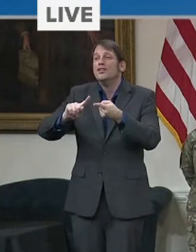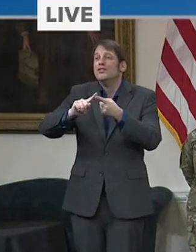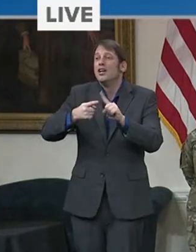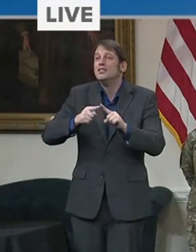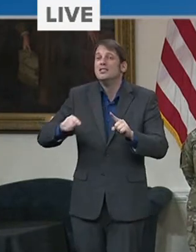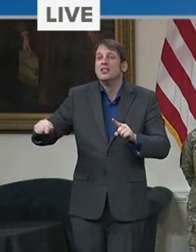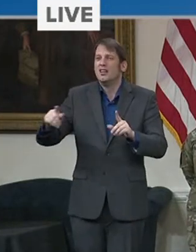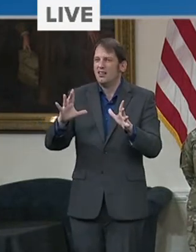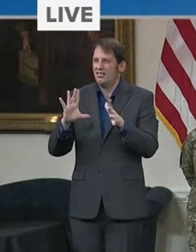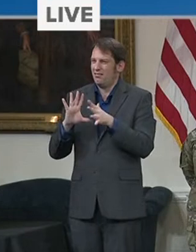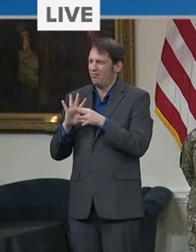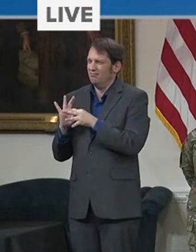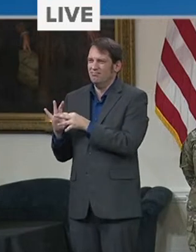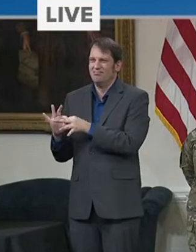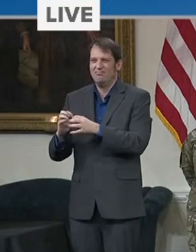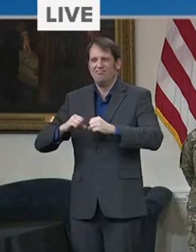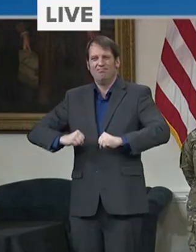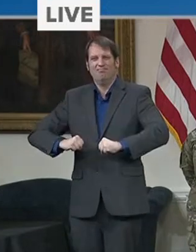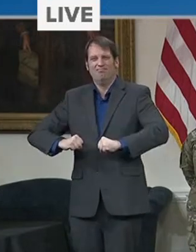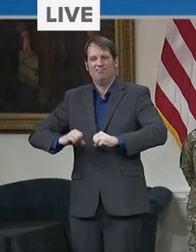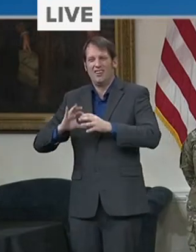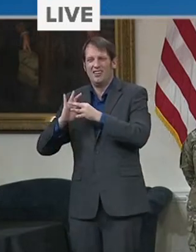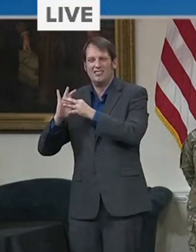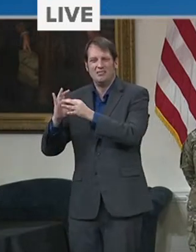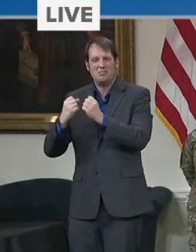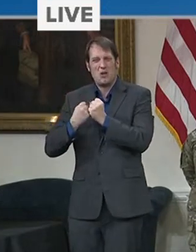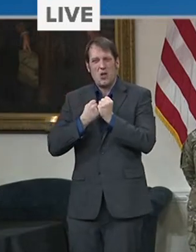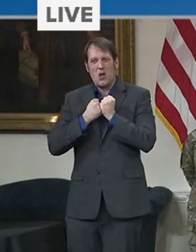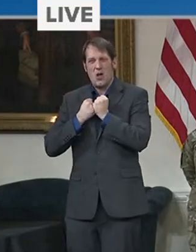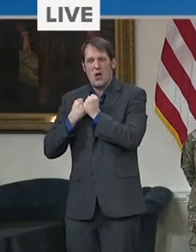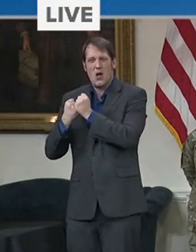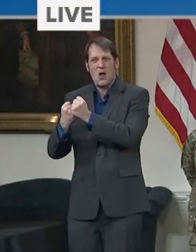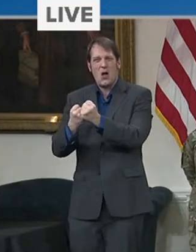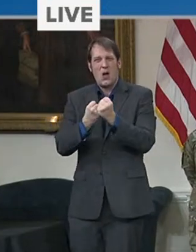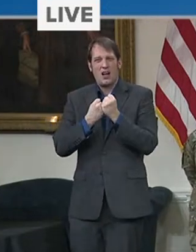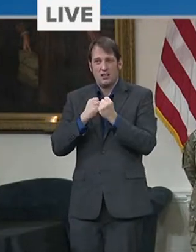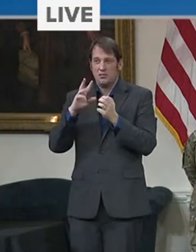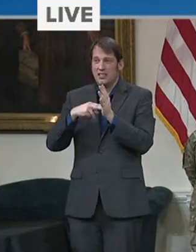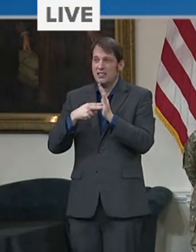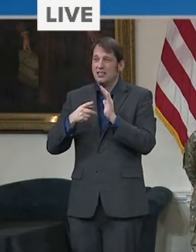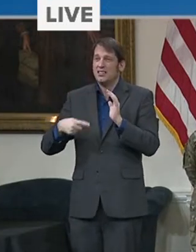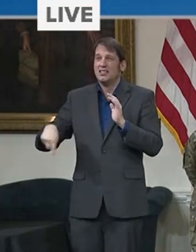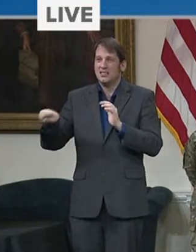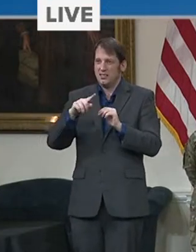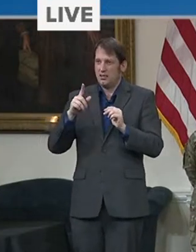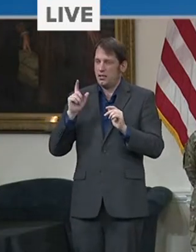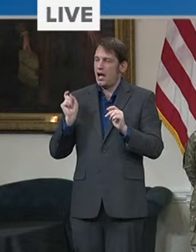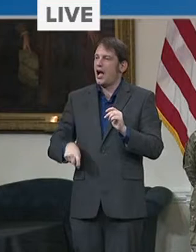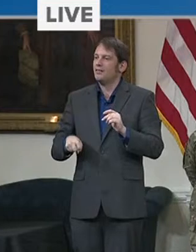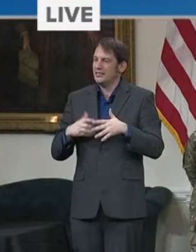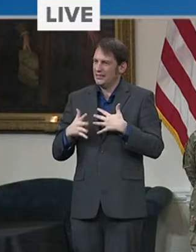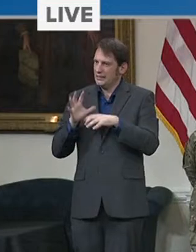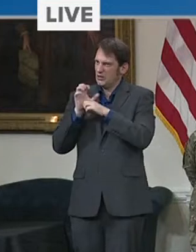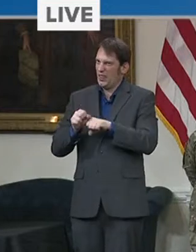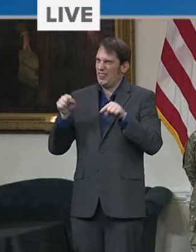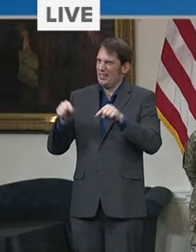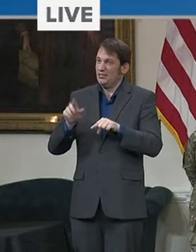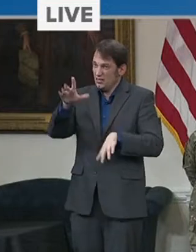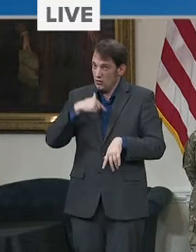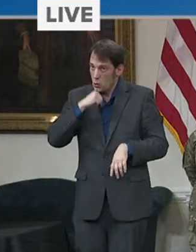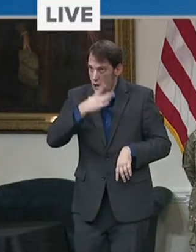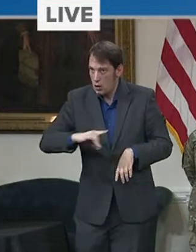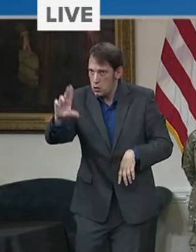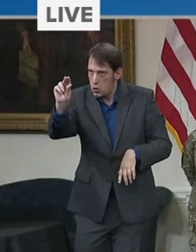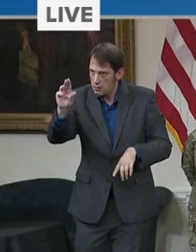support each other. We are getting used to this, but we don't like it. We are realizing how to cope, but look forward